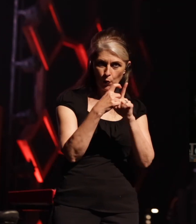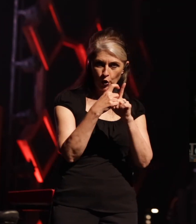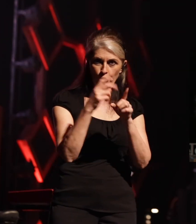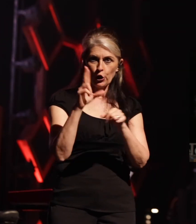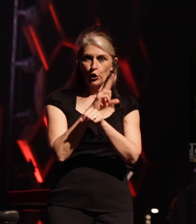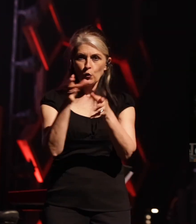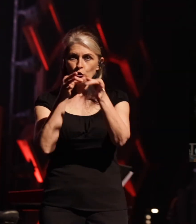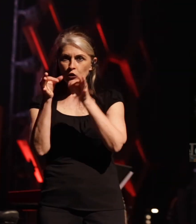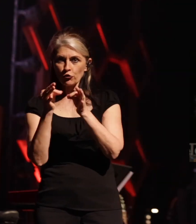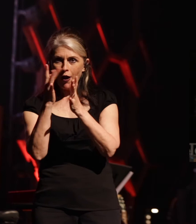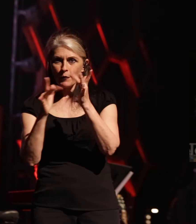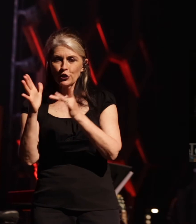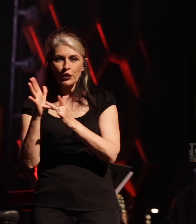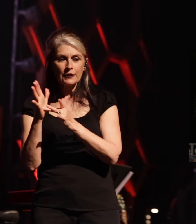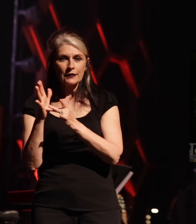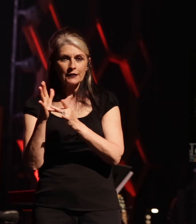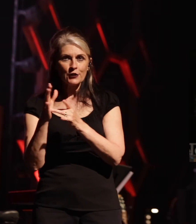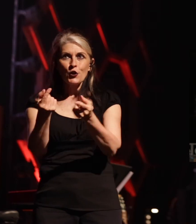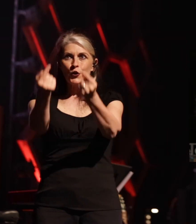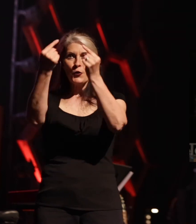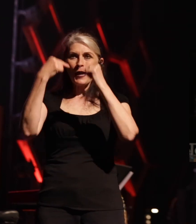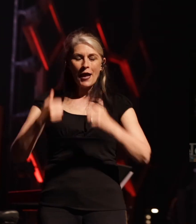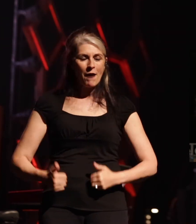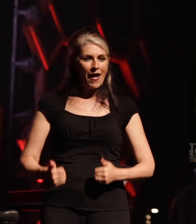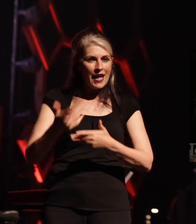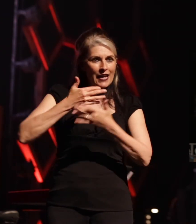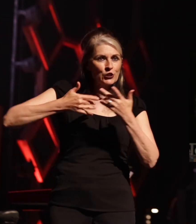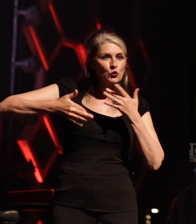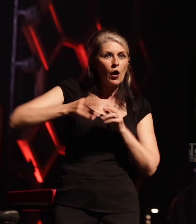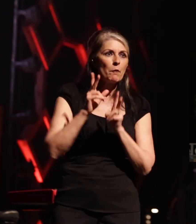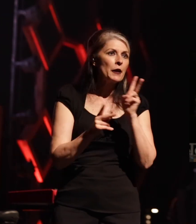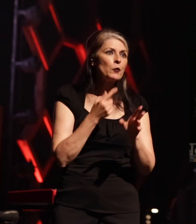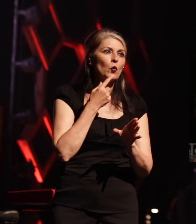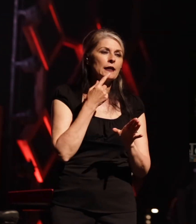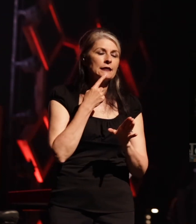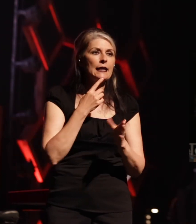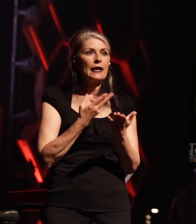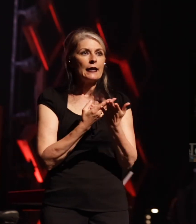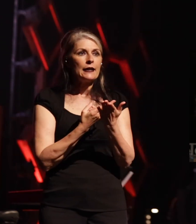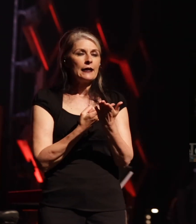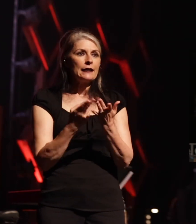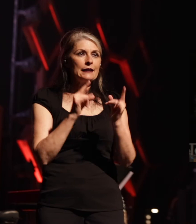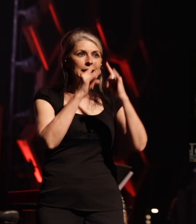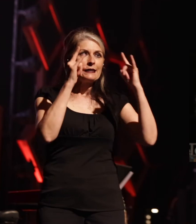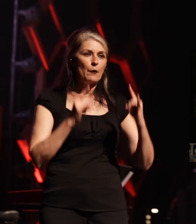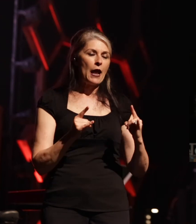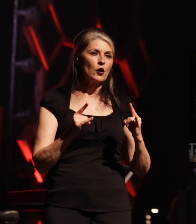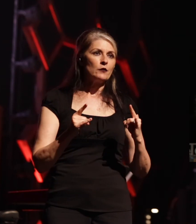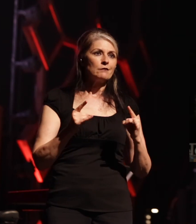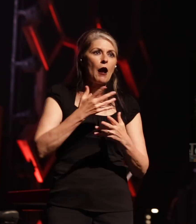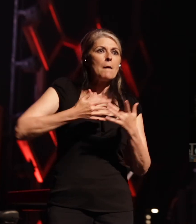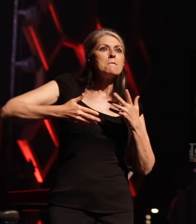and dwelled, or what people would say, tabernacled among us, which is why you may have heard the saying that Jesus